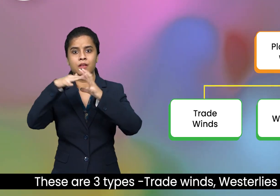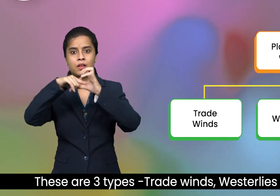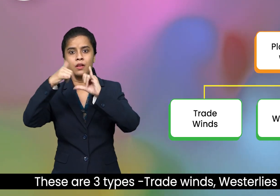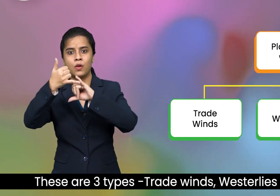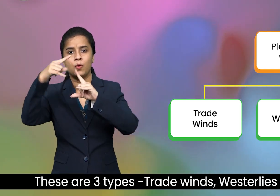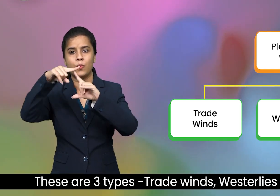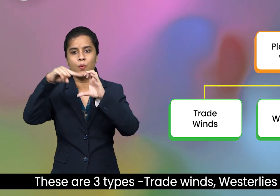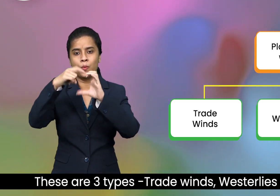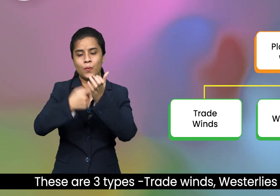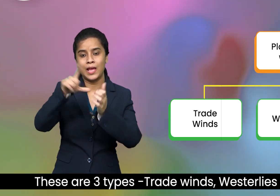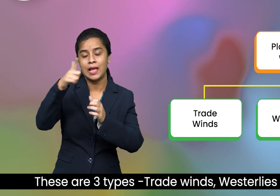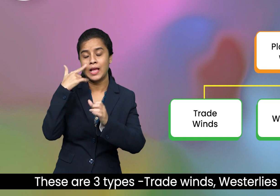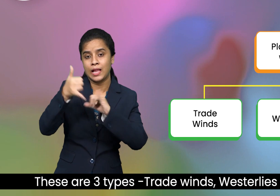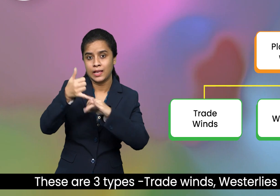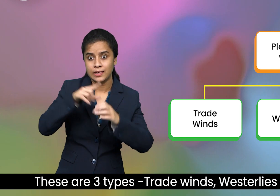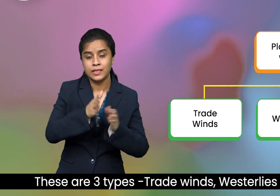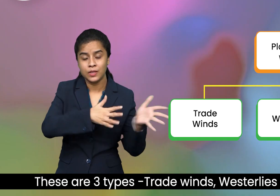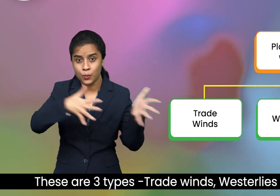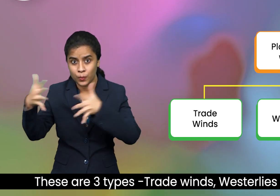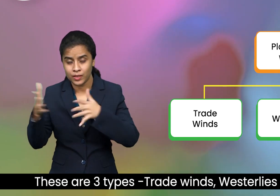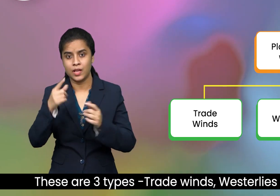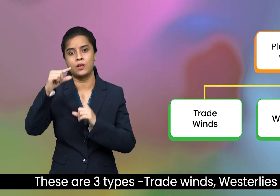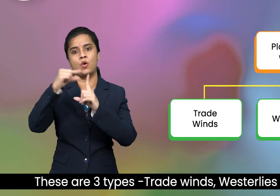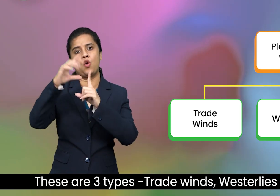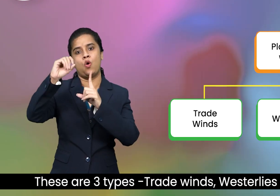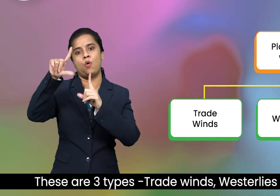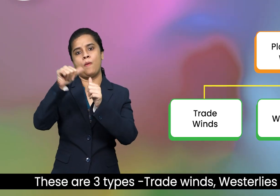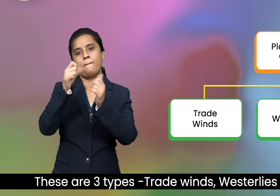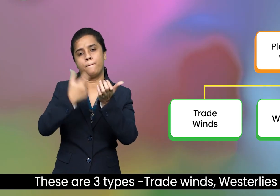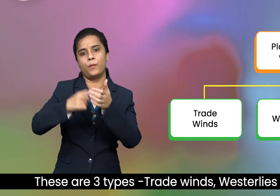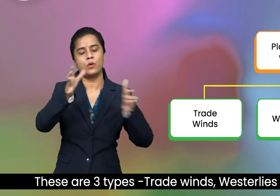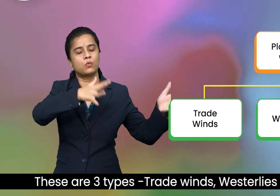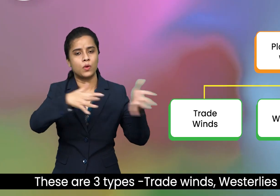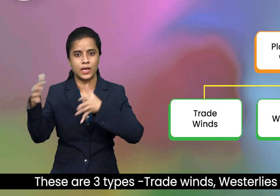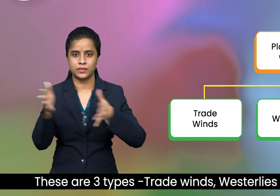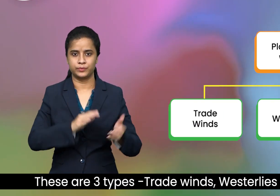westerlies, and polar winds.